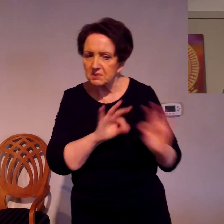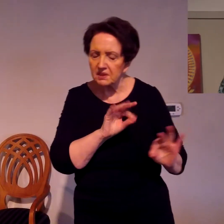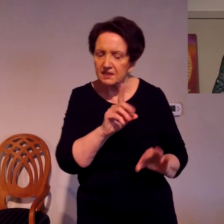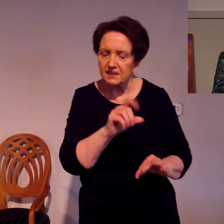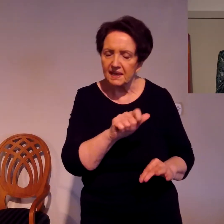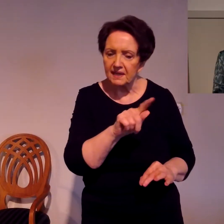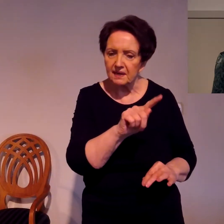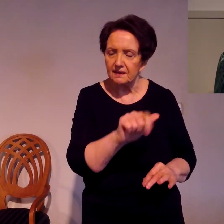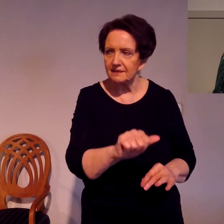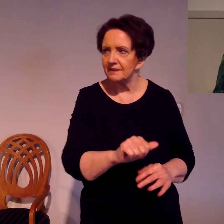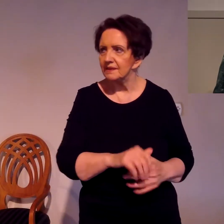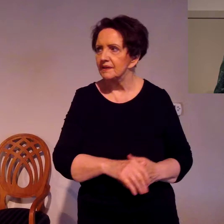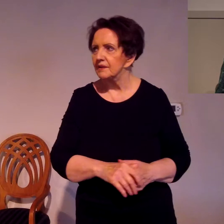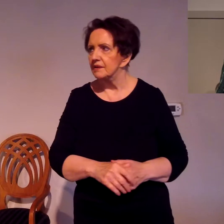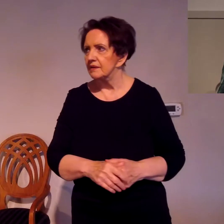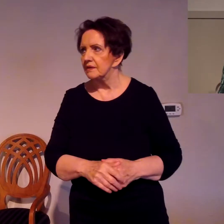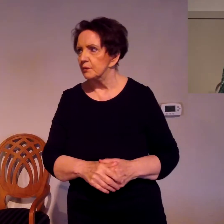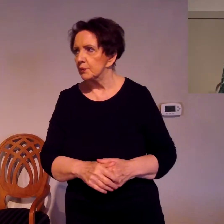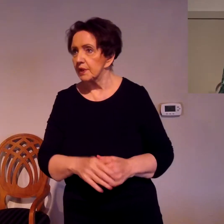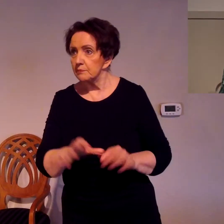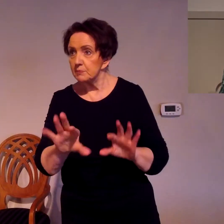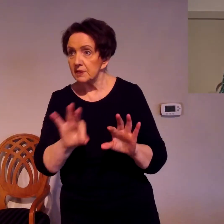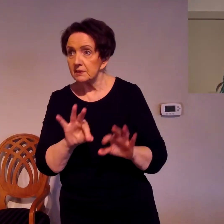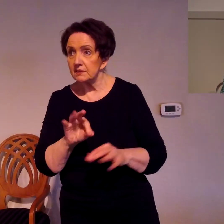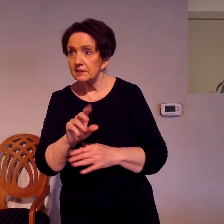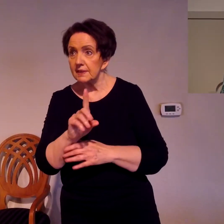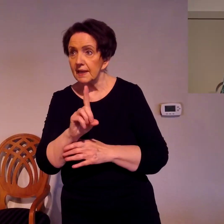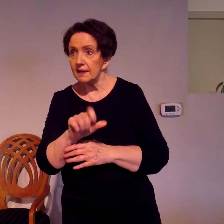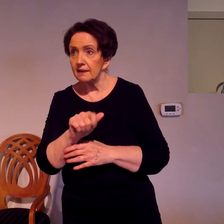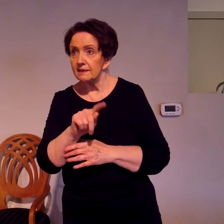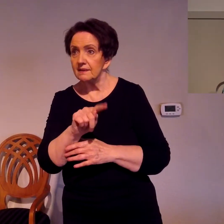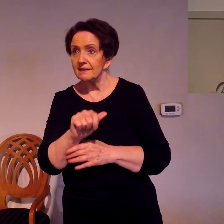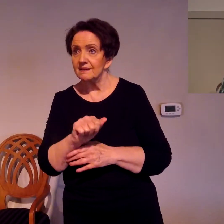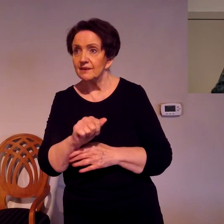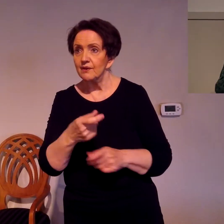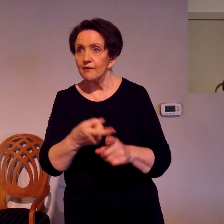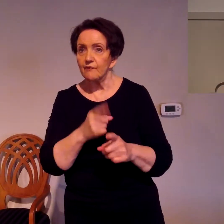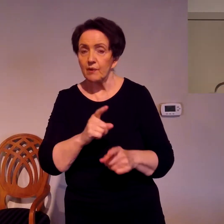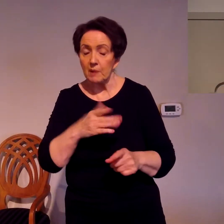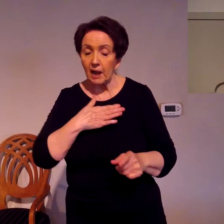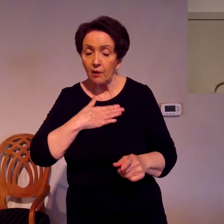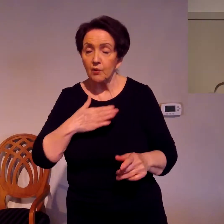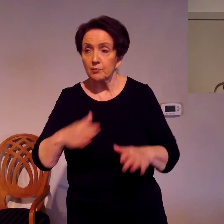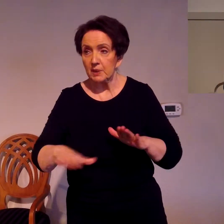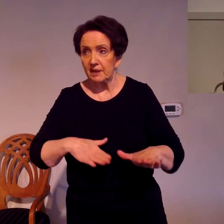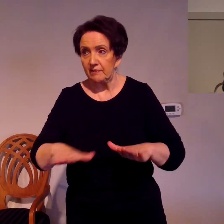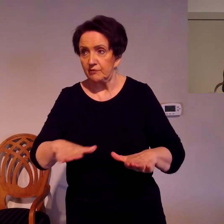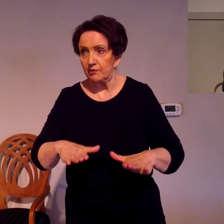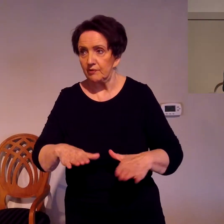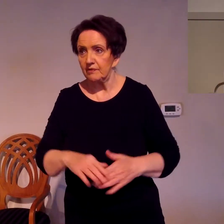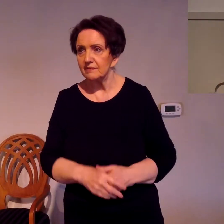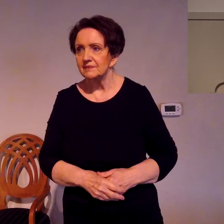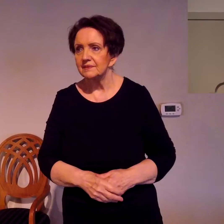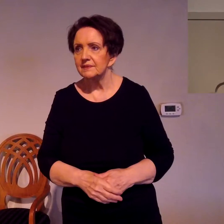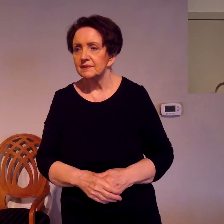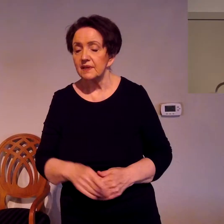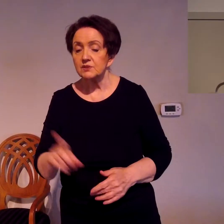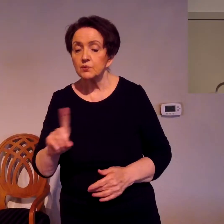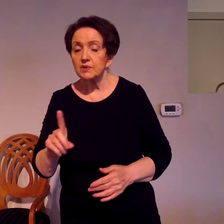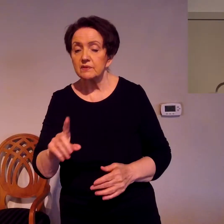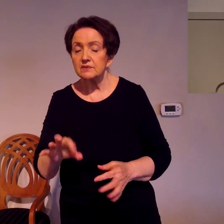data out of our own behavior as well. This is where our